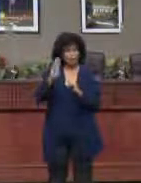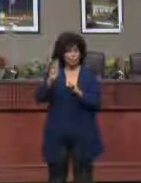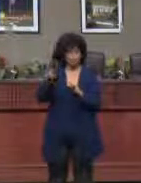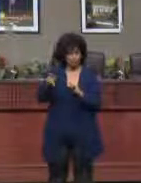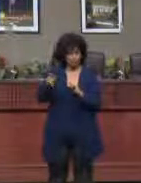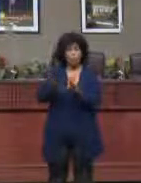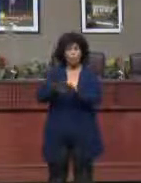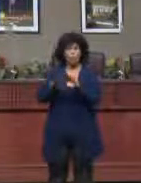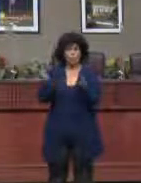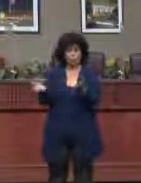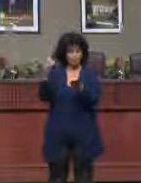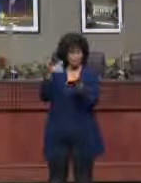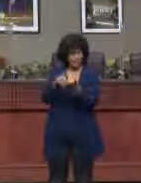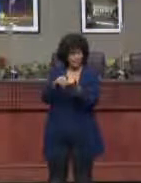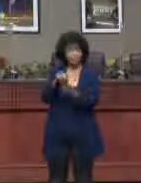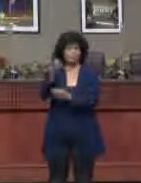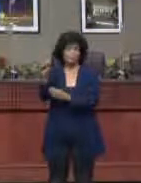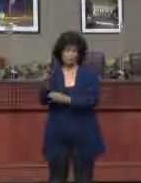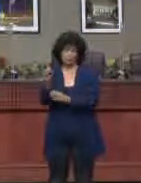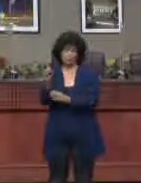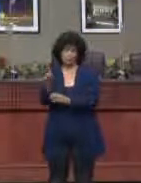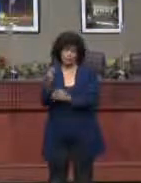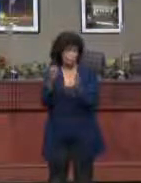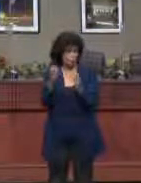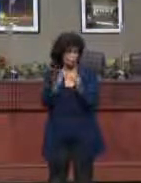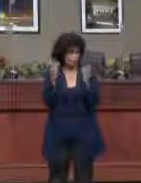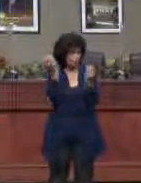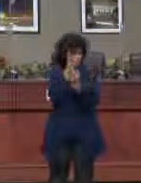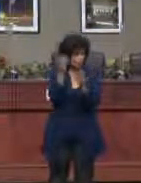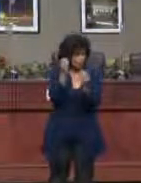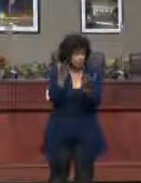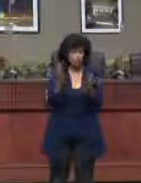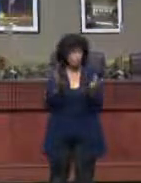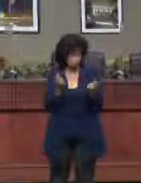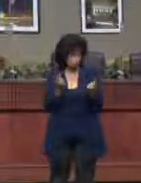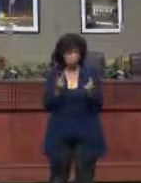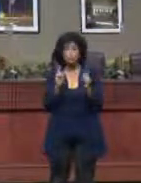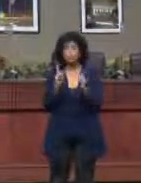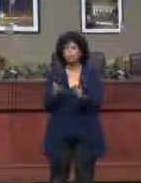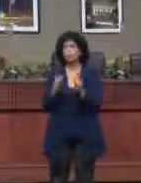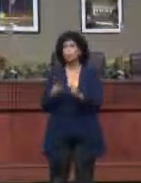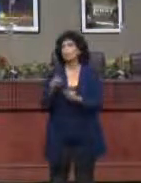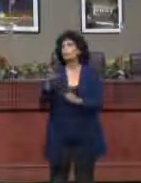Saturday. For more information, you can go to our website at